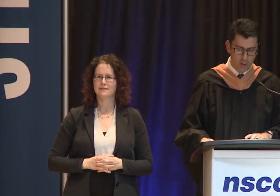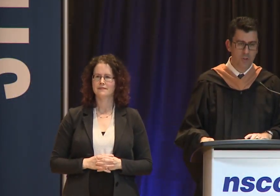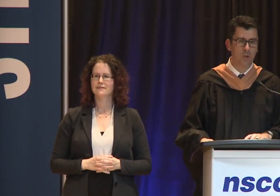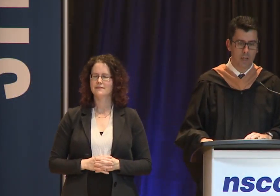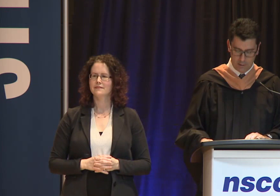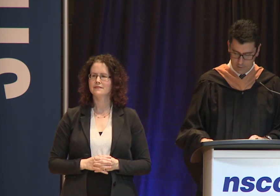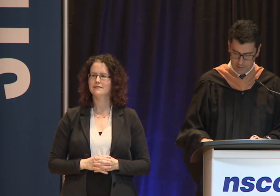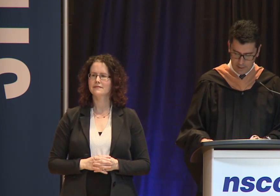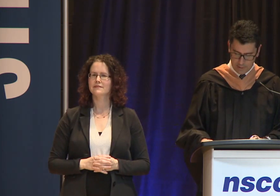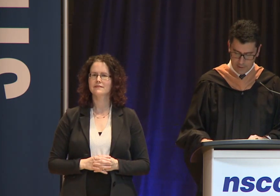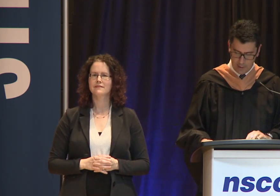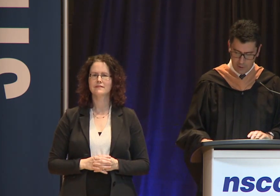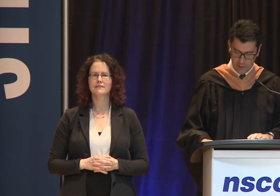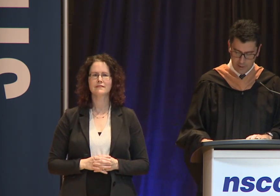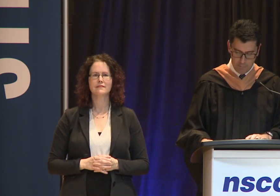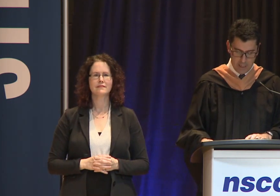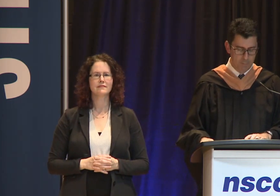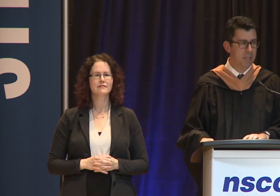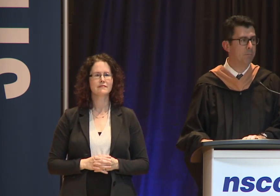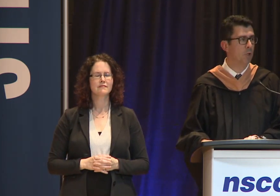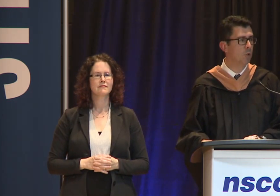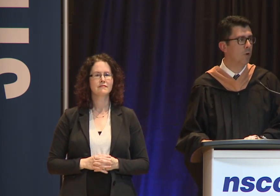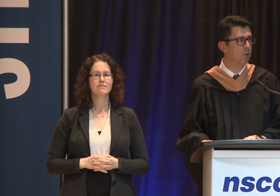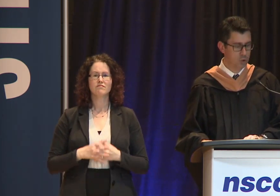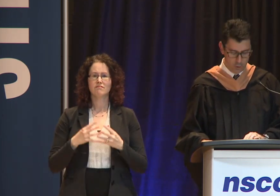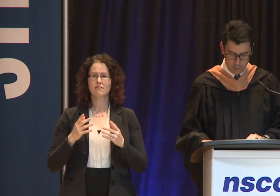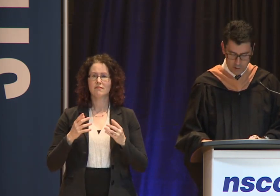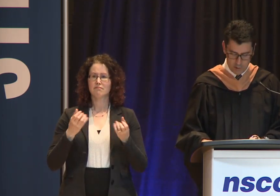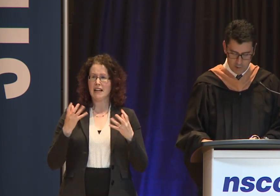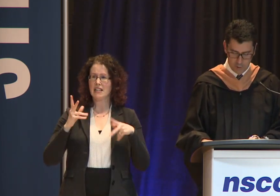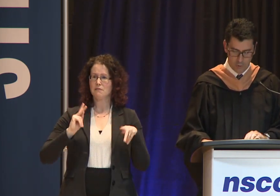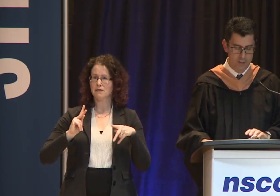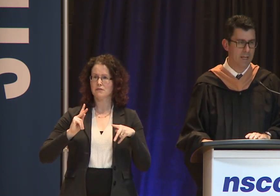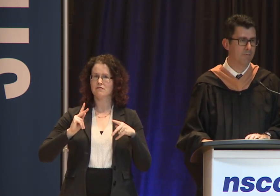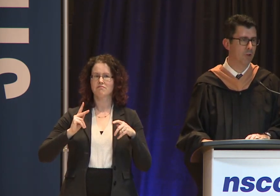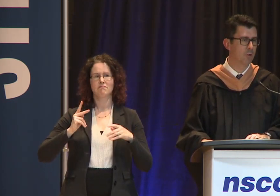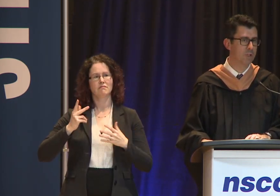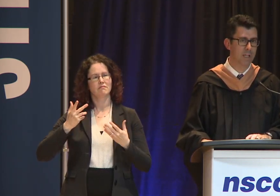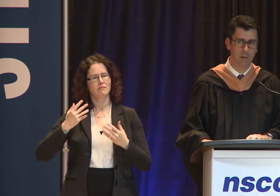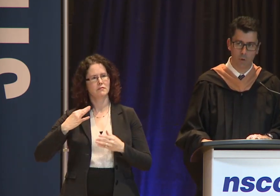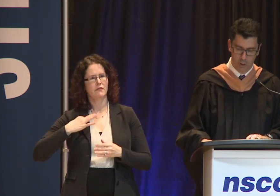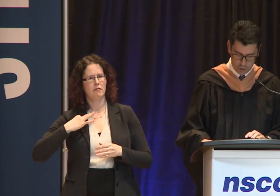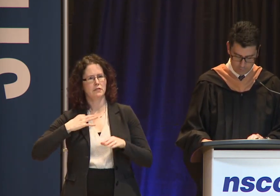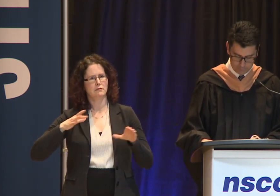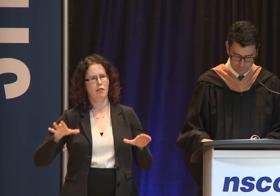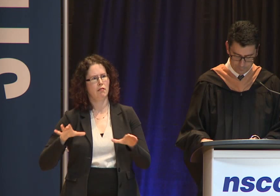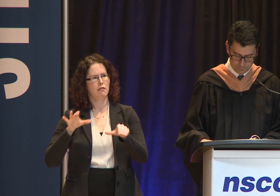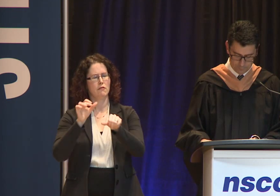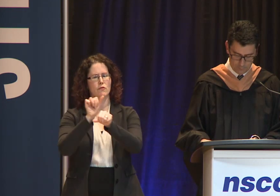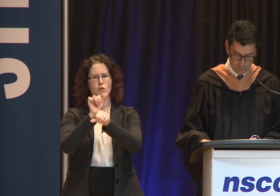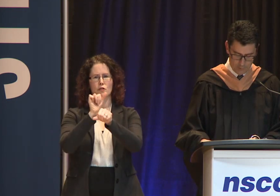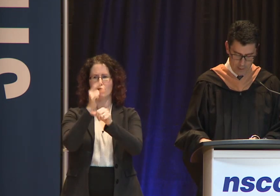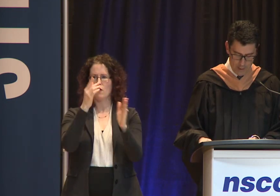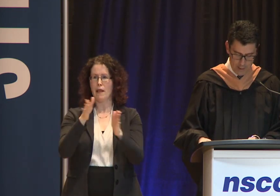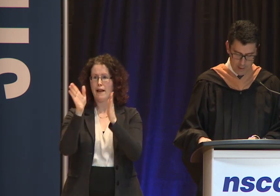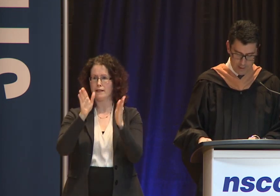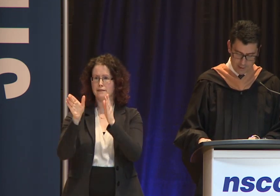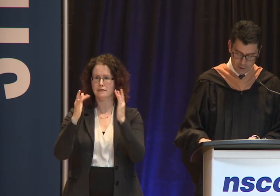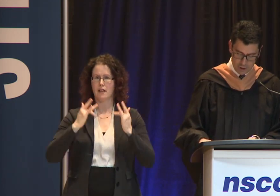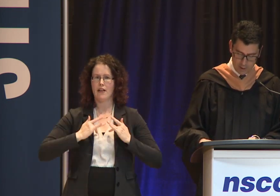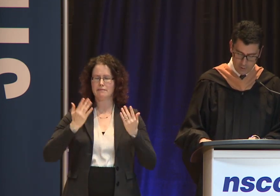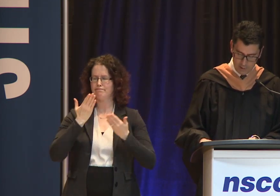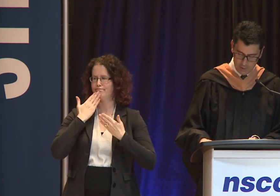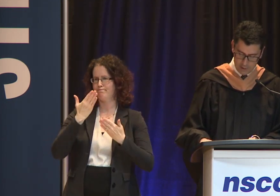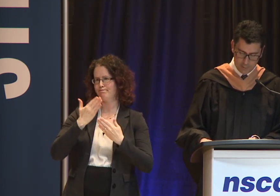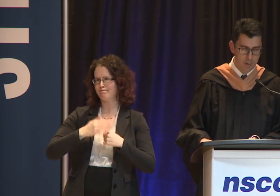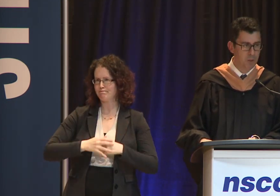I would also like to take this time to thank the many people who have contributed to this afternoon's celebration. Ladies